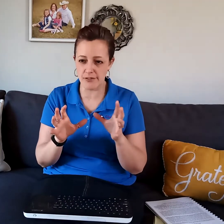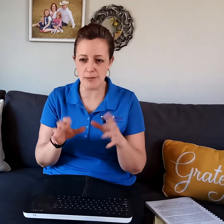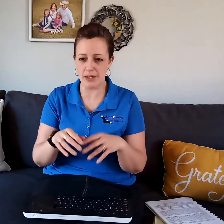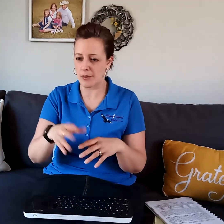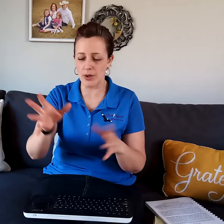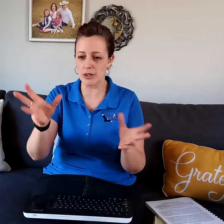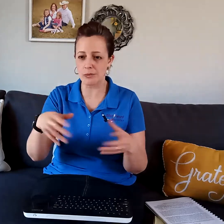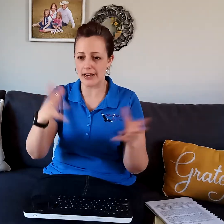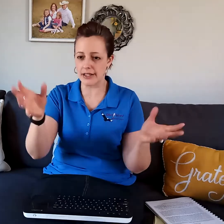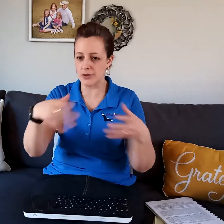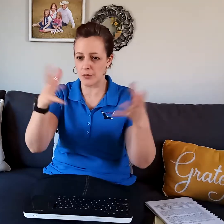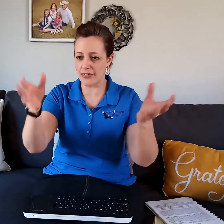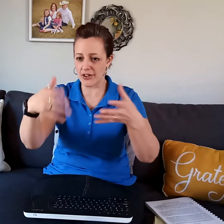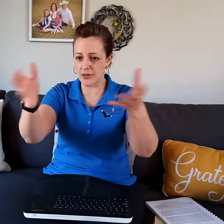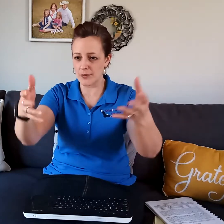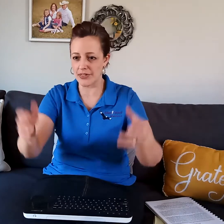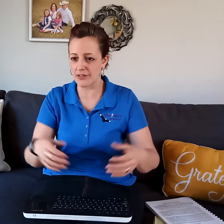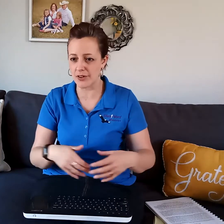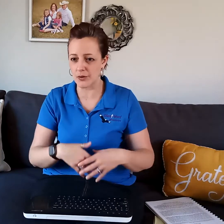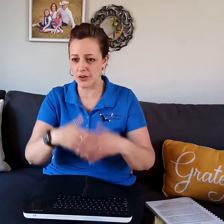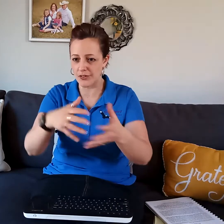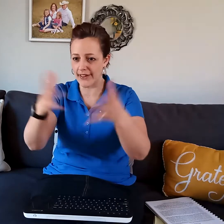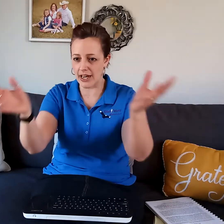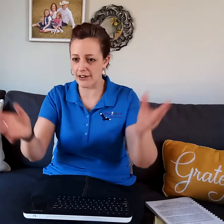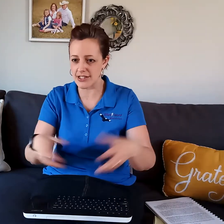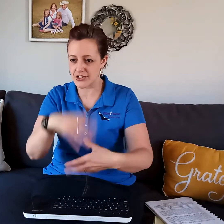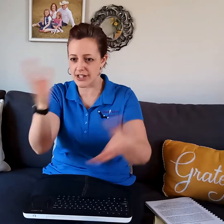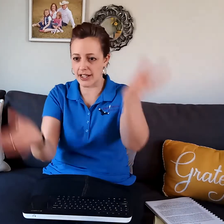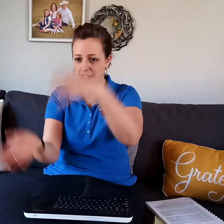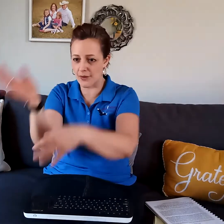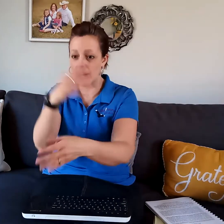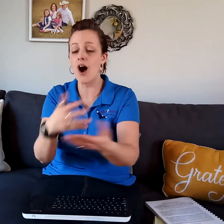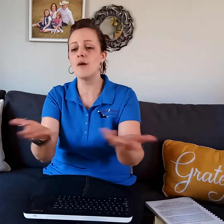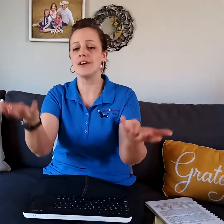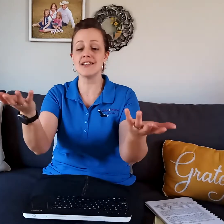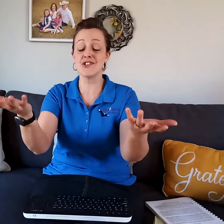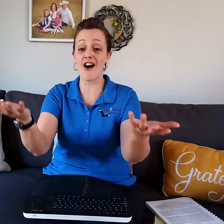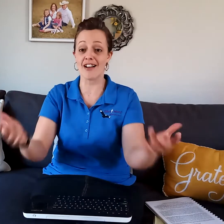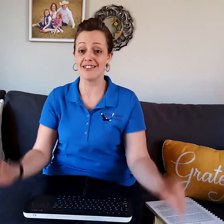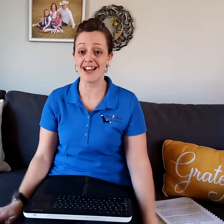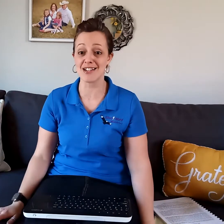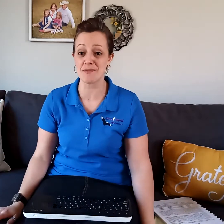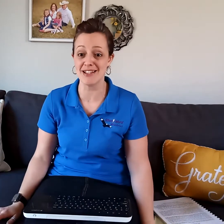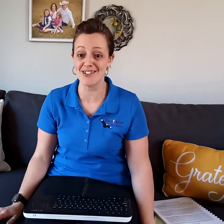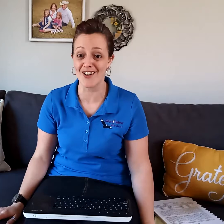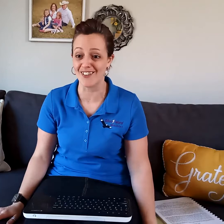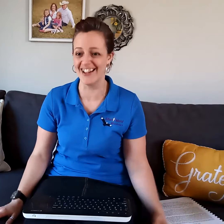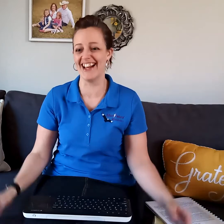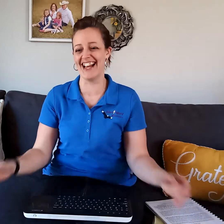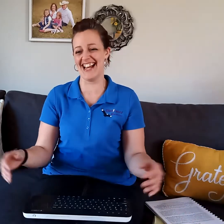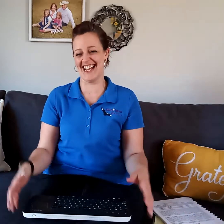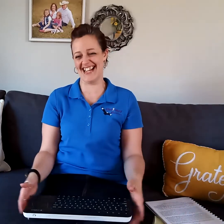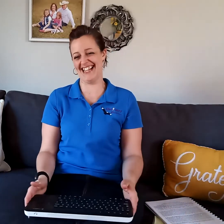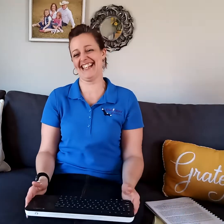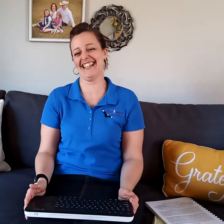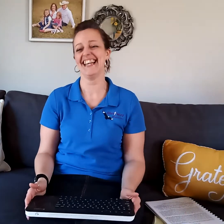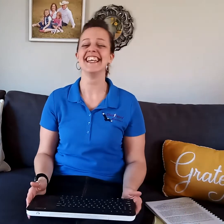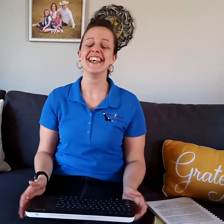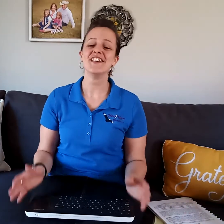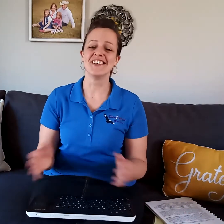everybody, but Will and Brett, I don't know what they're doing with their phone over there. It's just kind of going, oh, it's a dog. That explains it all. No,